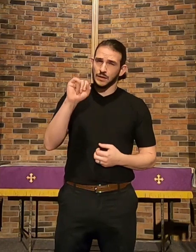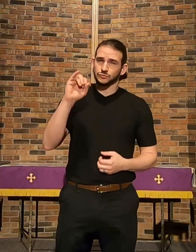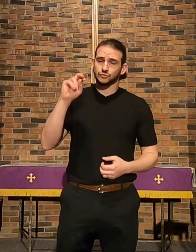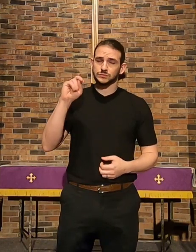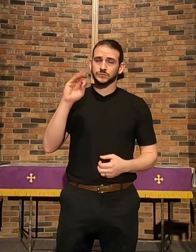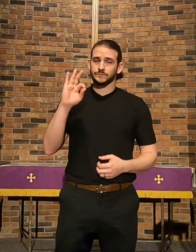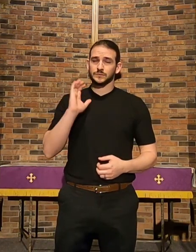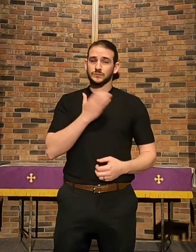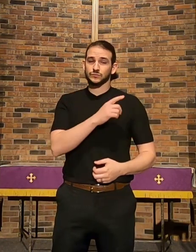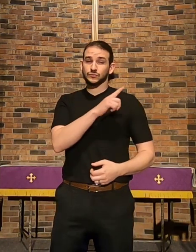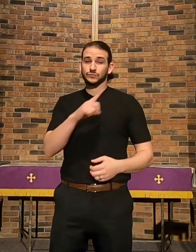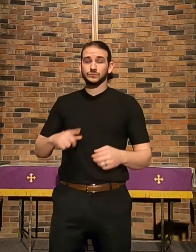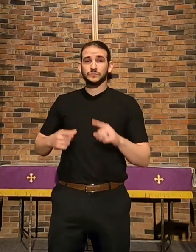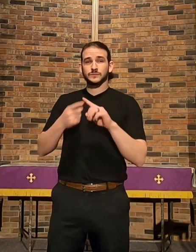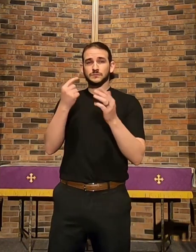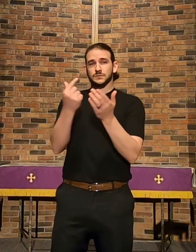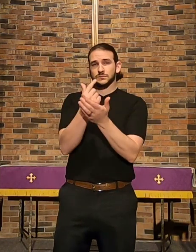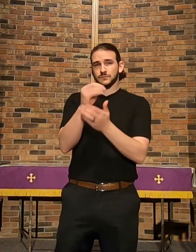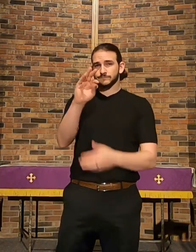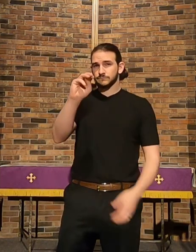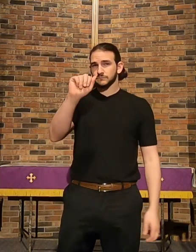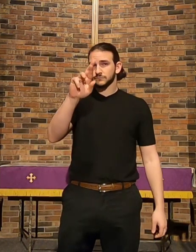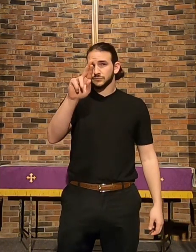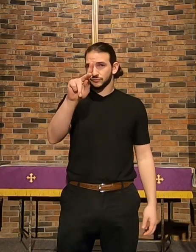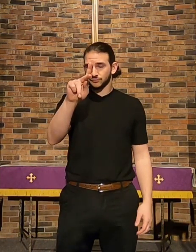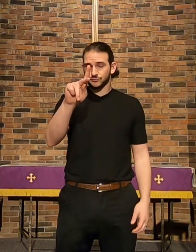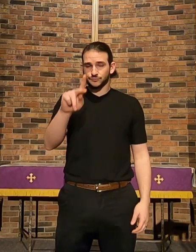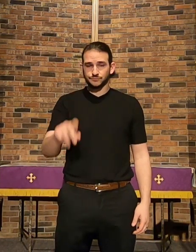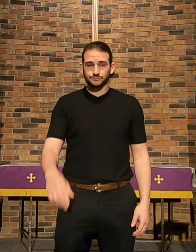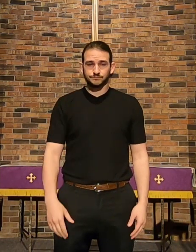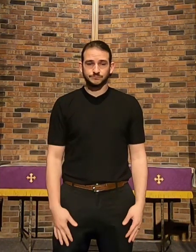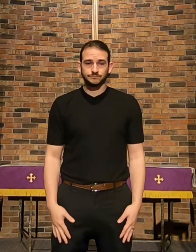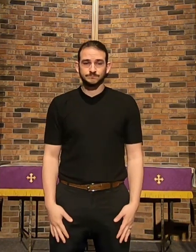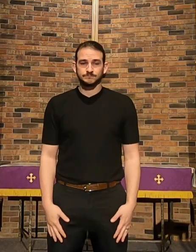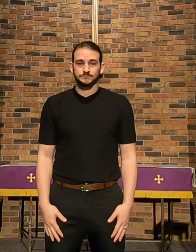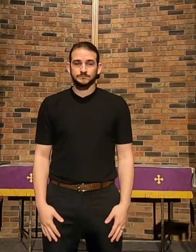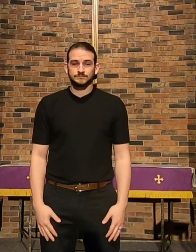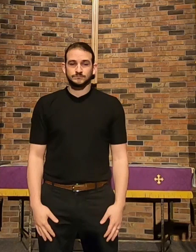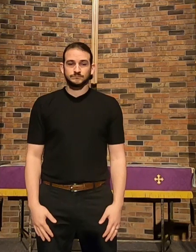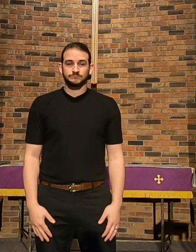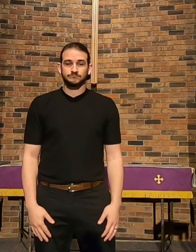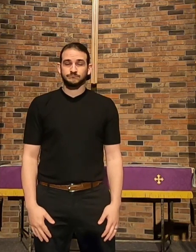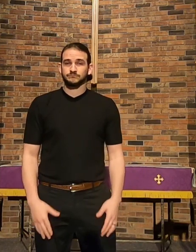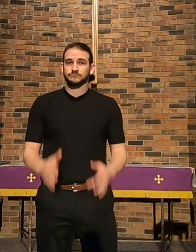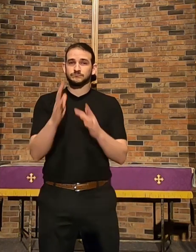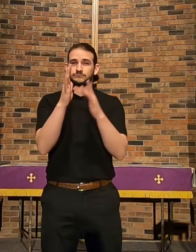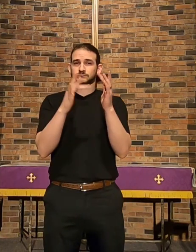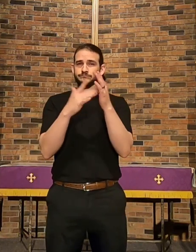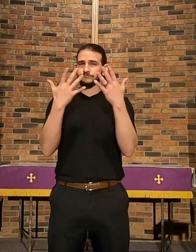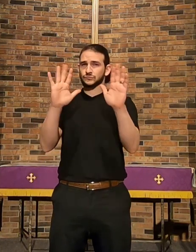A reading of the Passion of our Lord from Gospel of Mark.